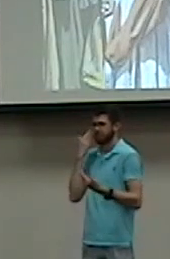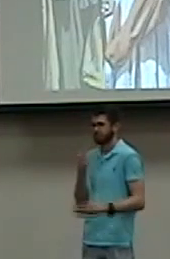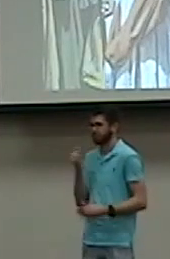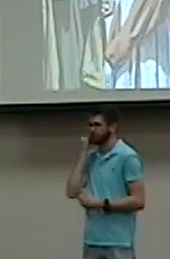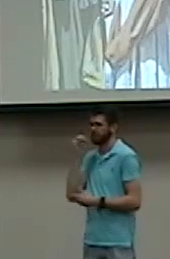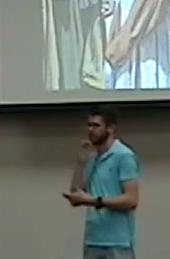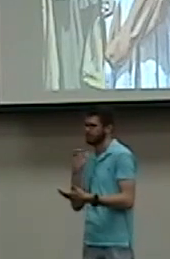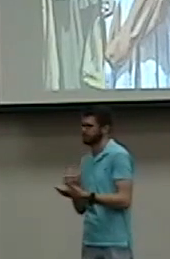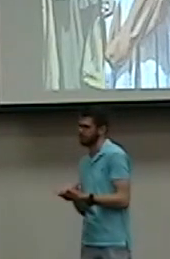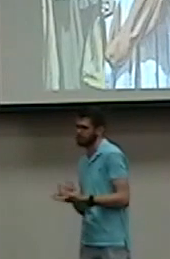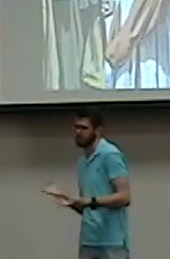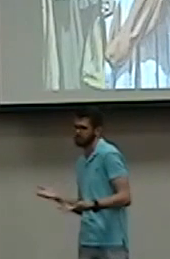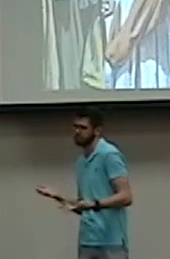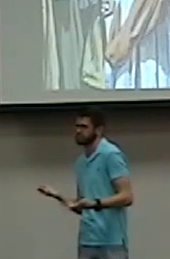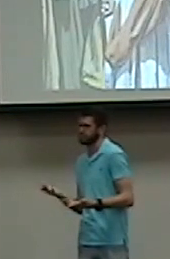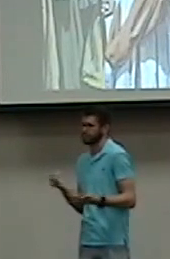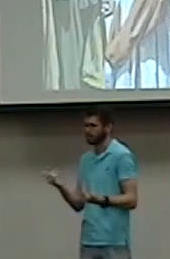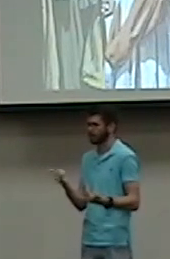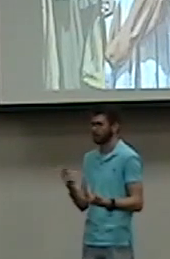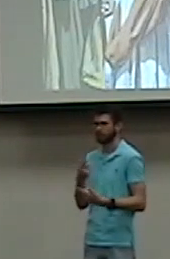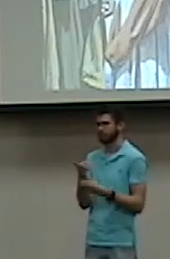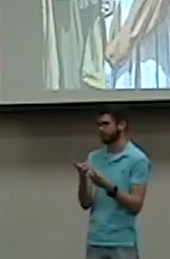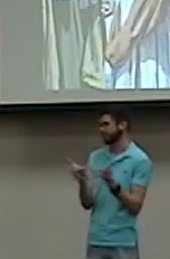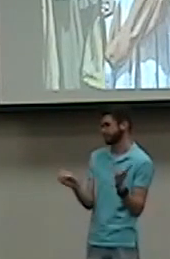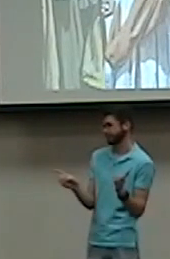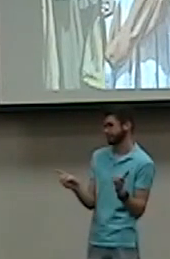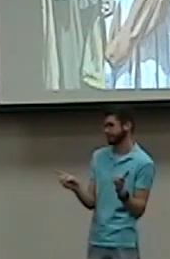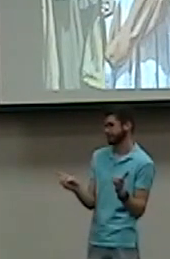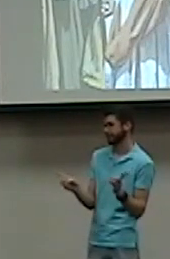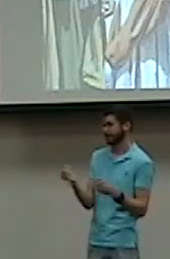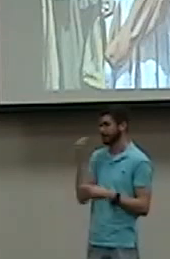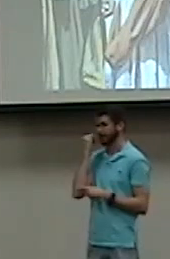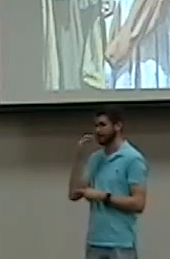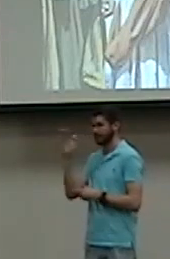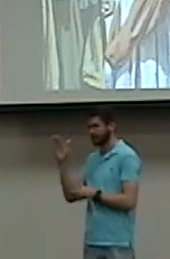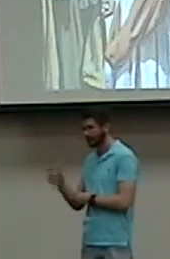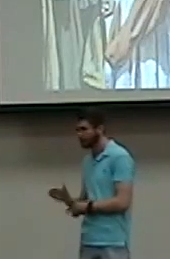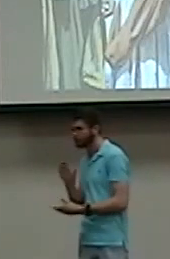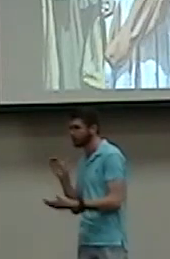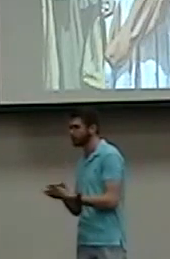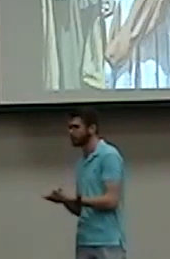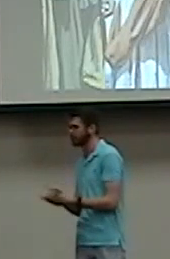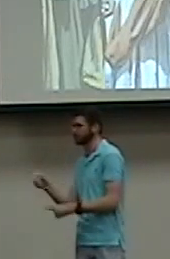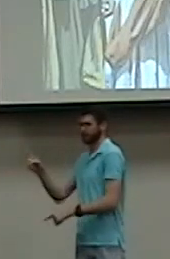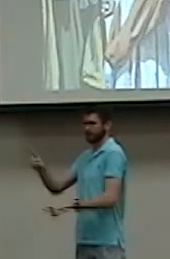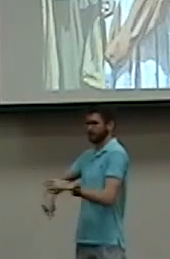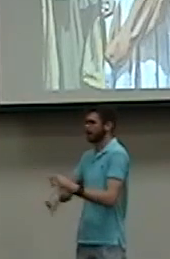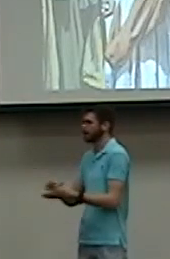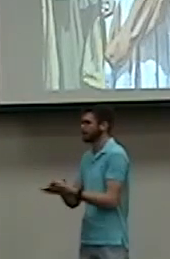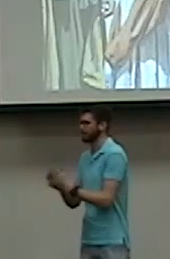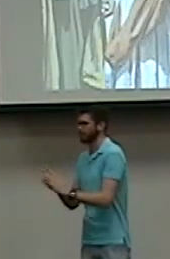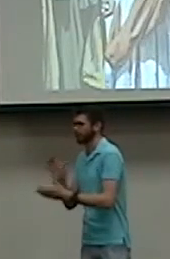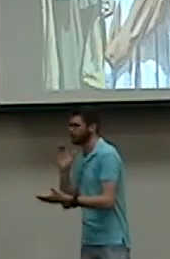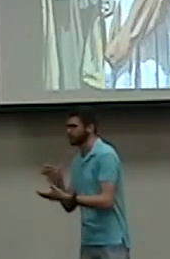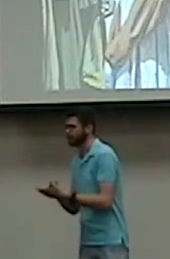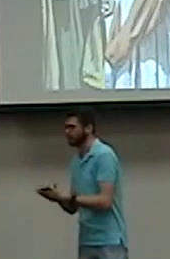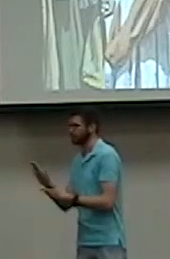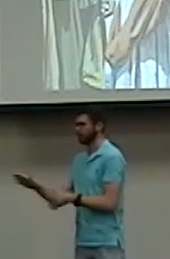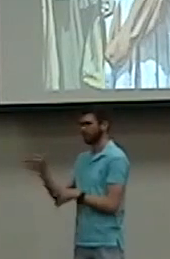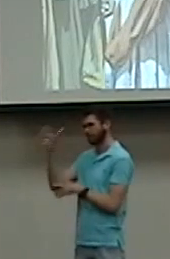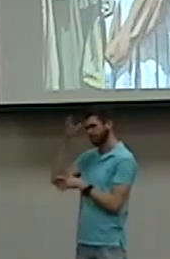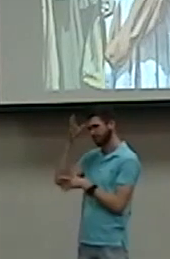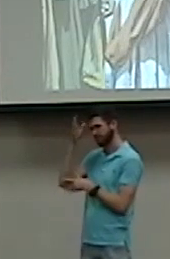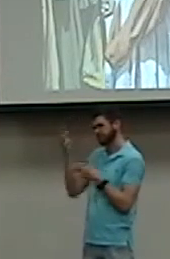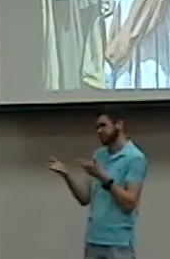she was, she's now divorced. If she was not, she cannot be. Her father may have